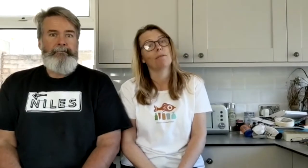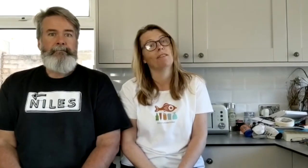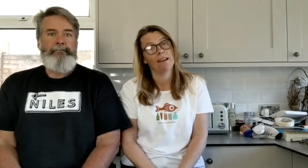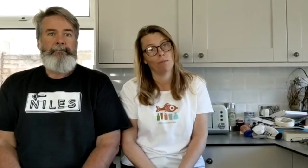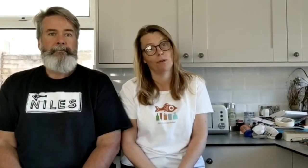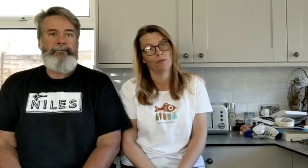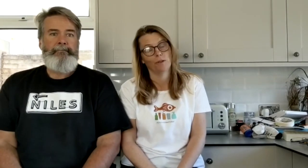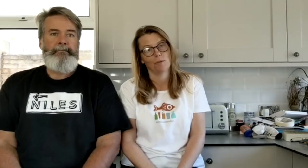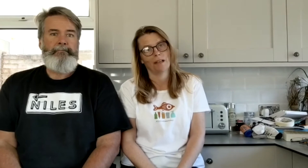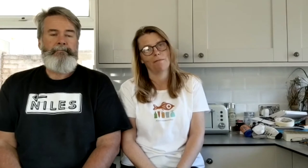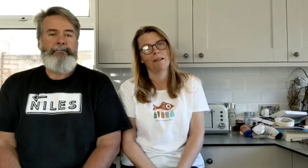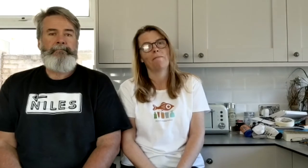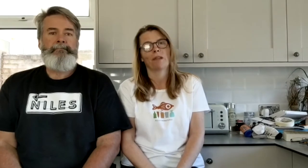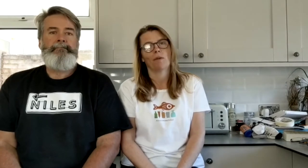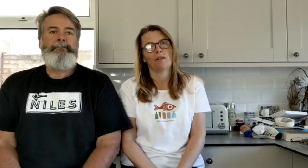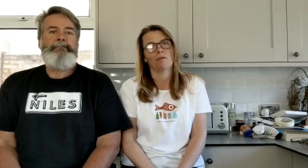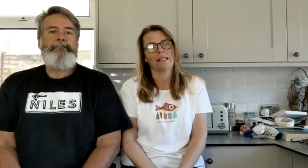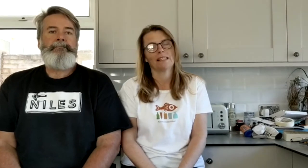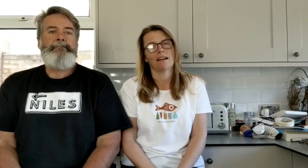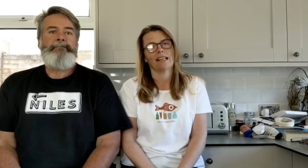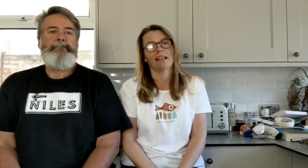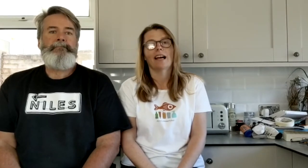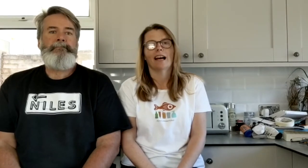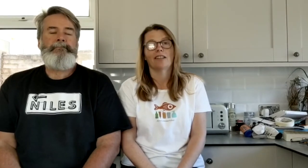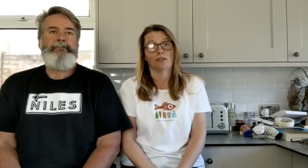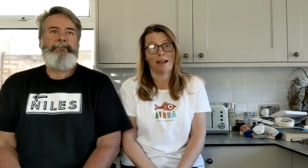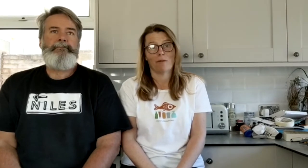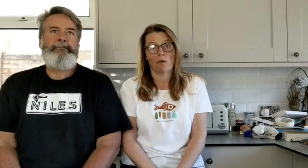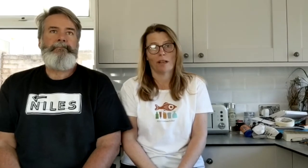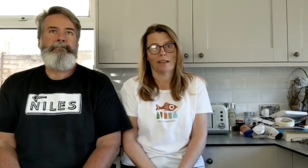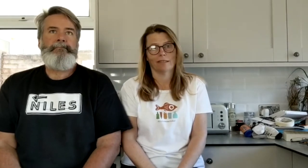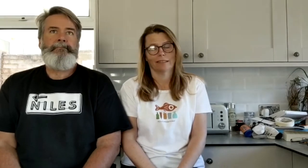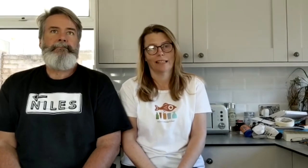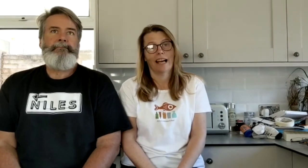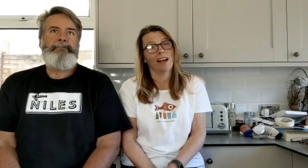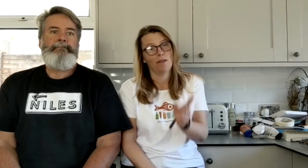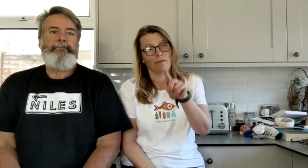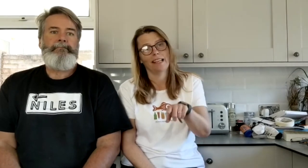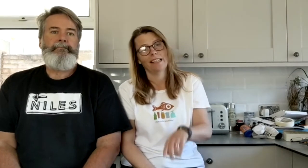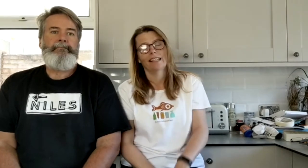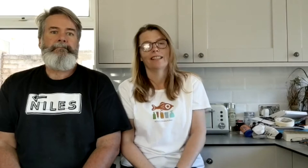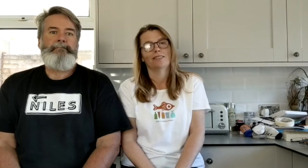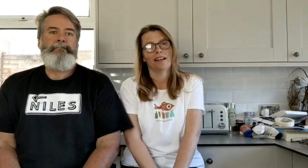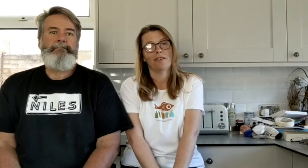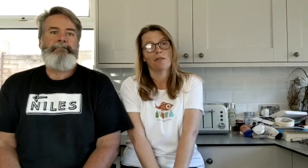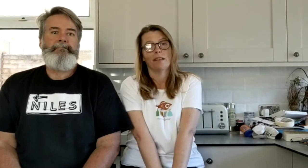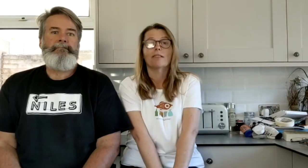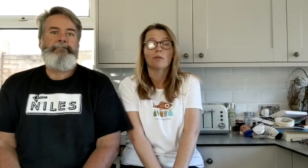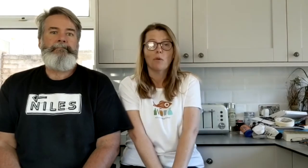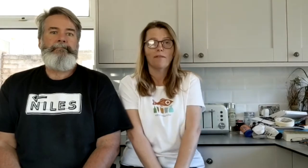of Liverpool Football Club. We thought we'd sign You'll Never Walk Alone. And hopefully, you'll know that through all of